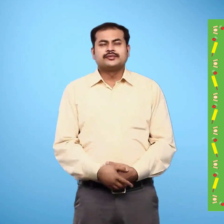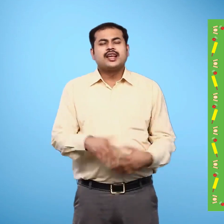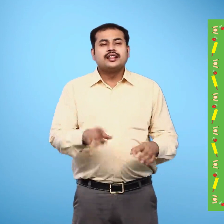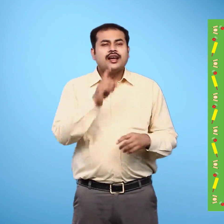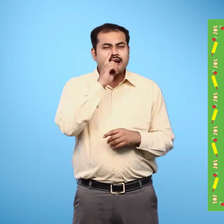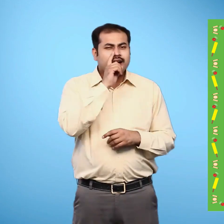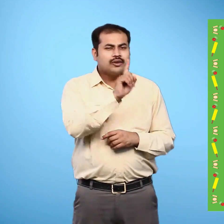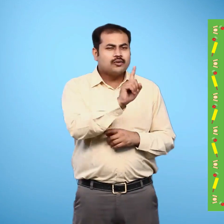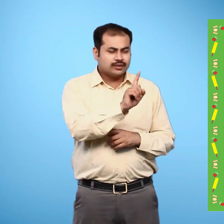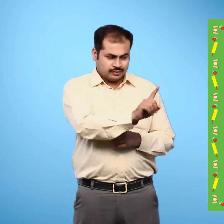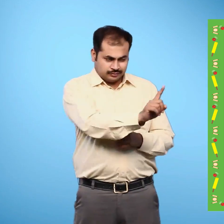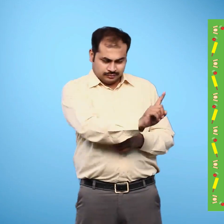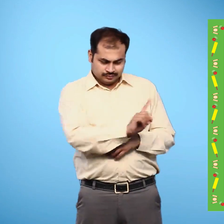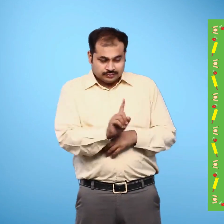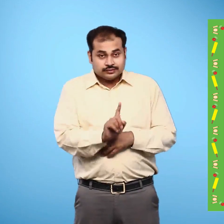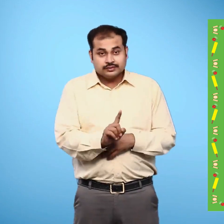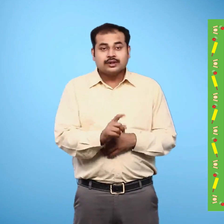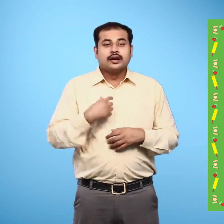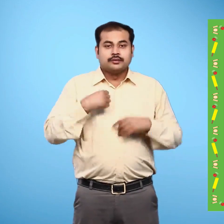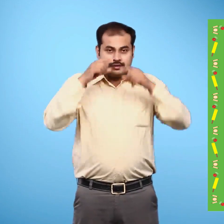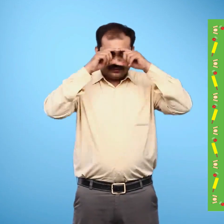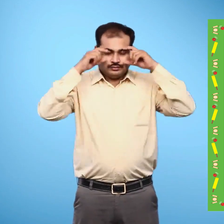A cloth is tied on one child's eyes.